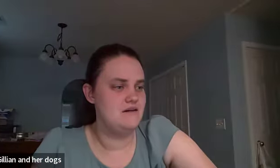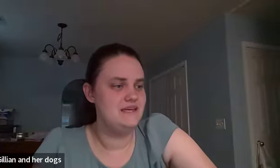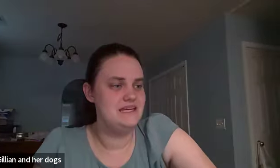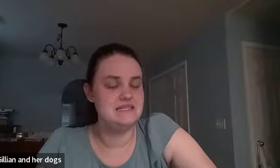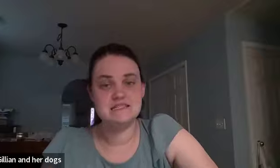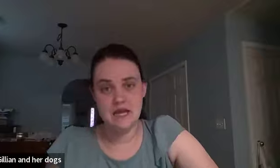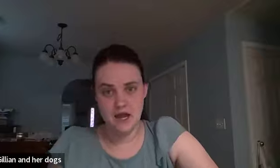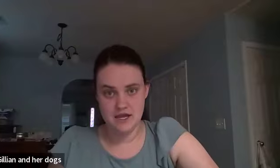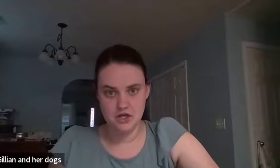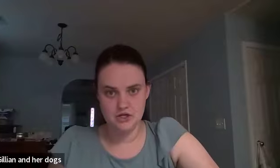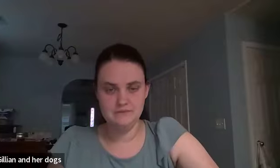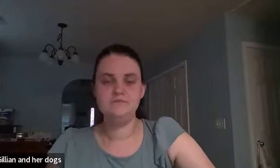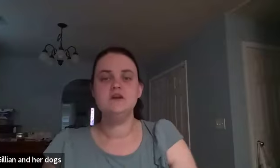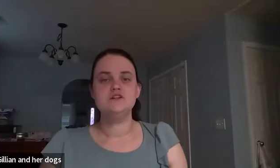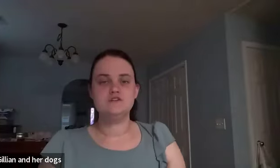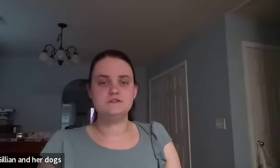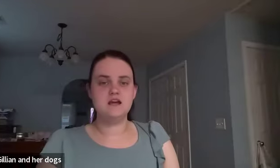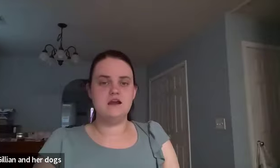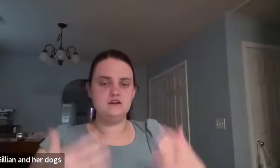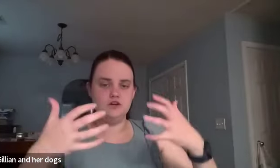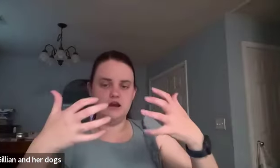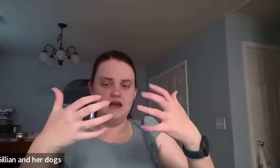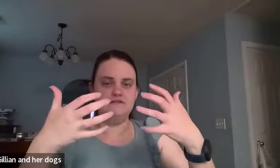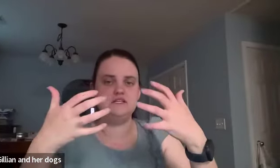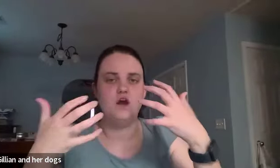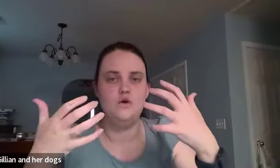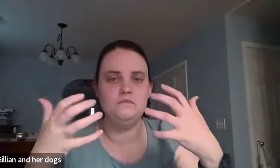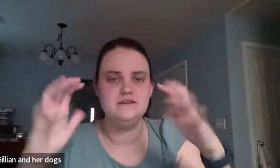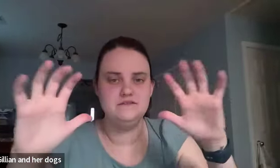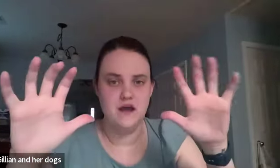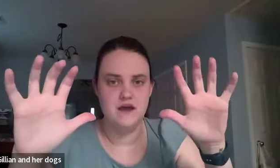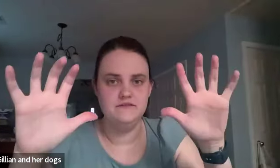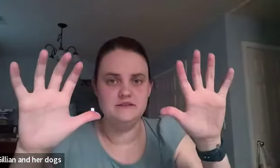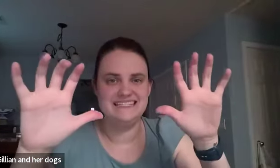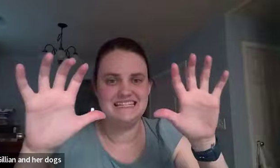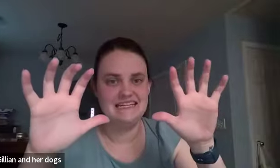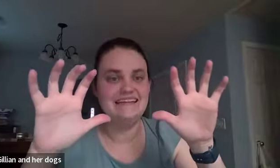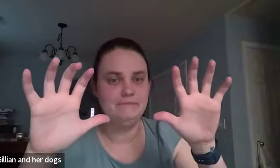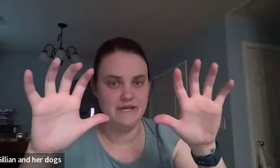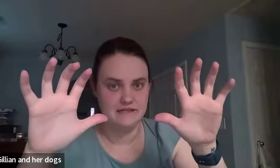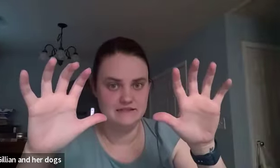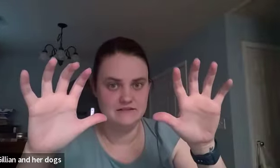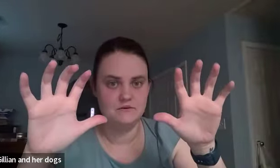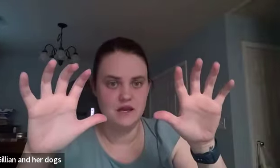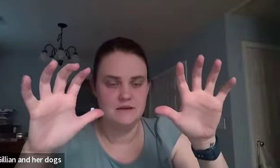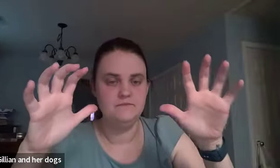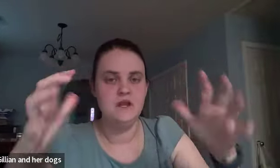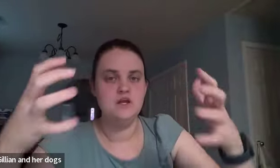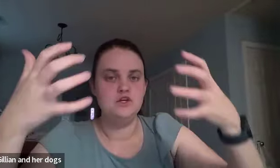have is tiger. So for tiger, you're going to have these open fives slightly bent. Okay. You're